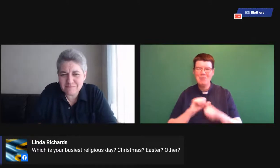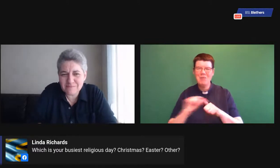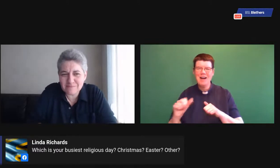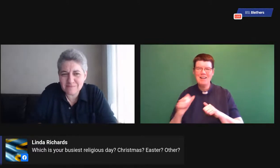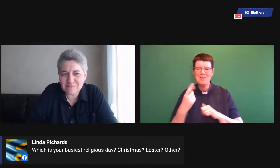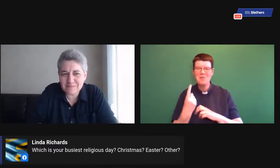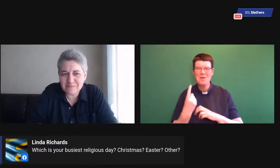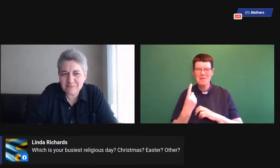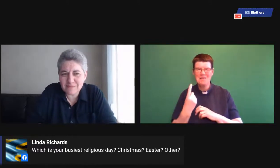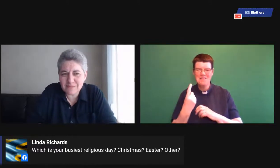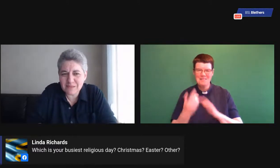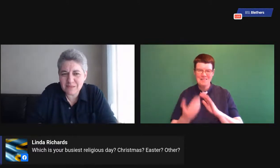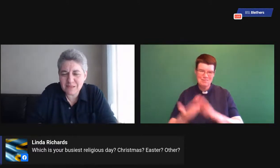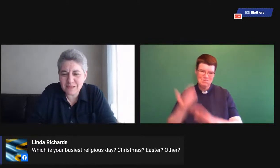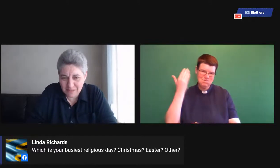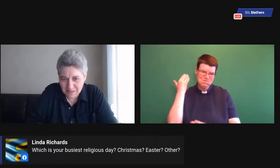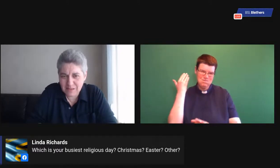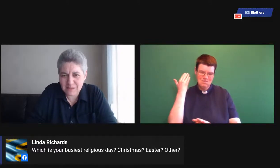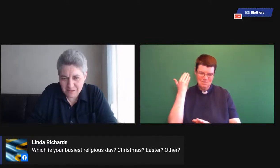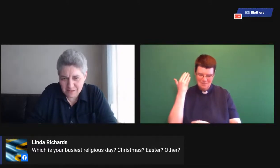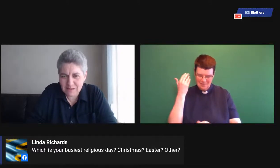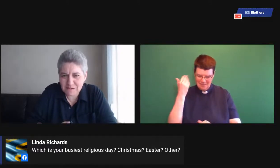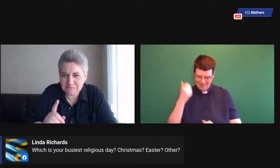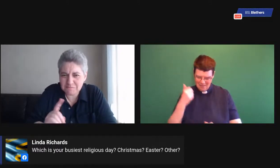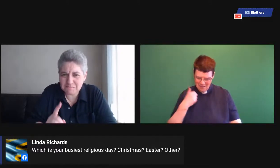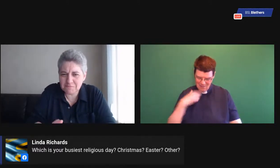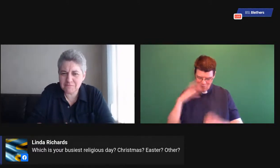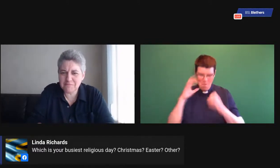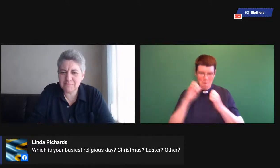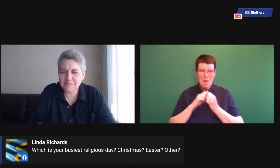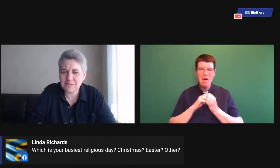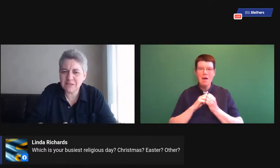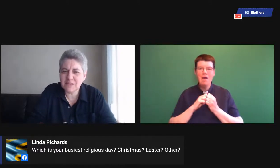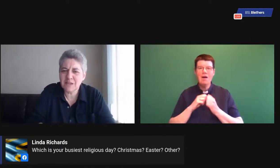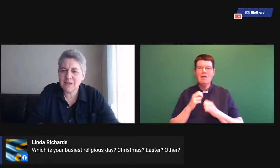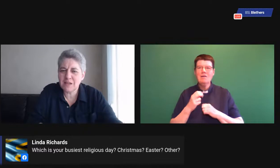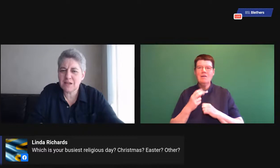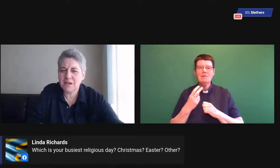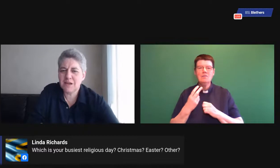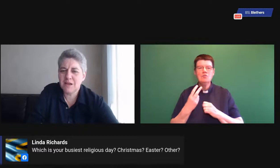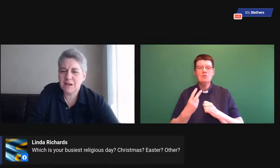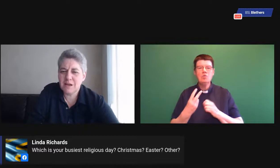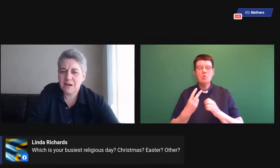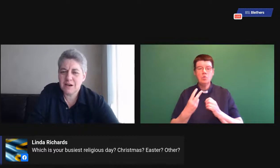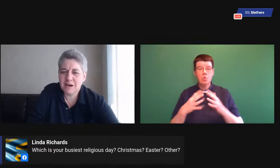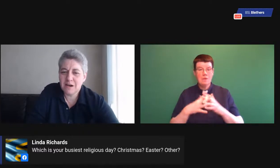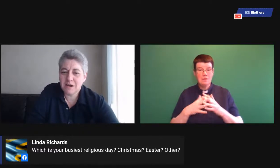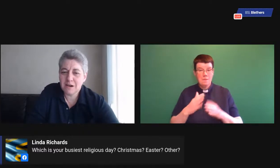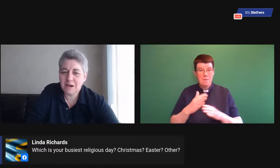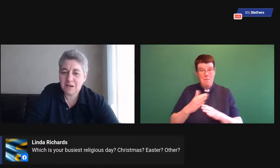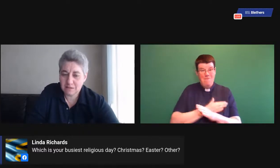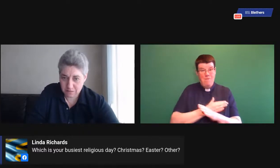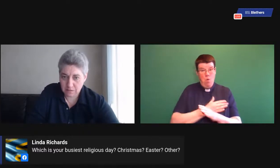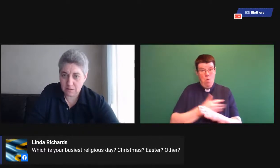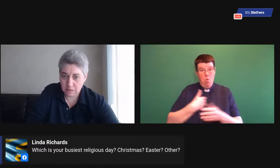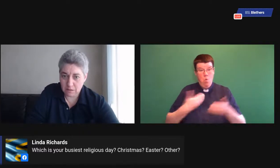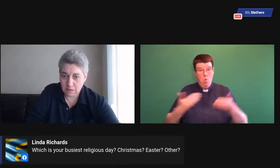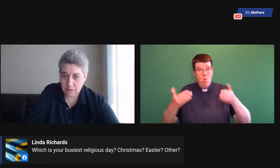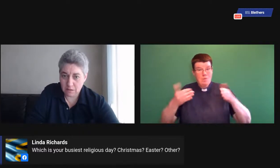church, Mary? Is there anything? Oh, yeah, the best one I can tell you about, I'll never forget it. It